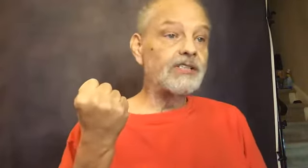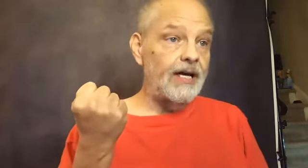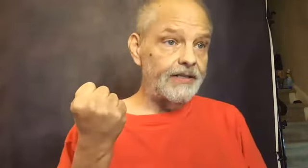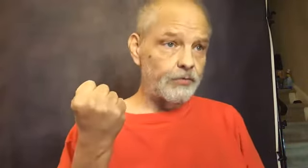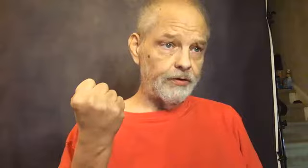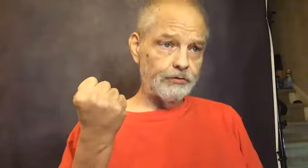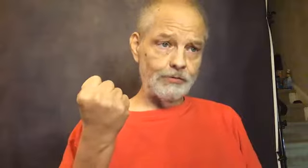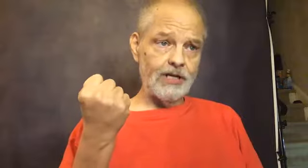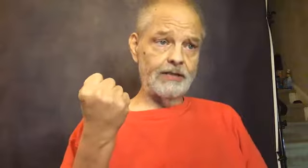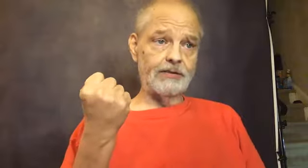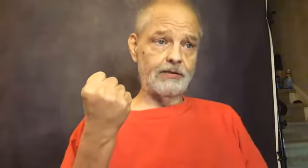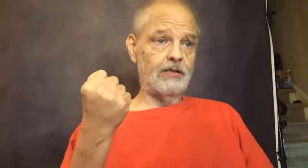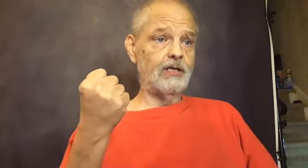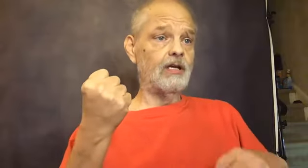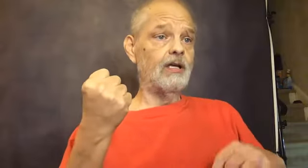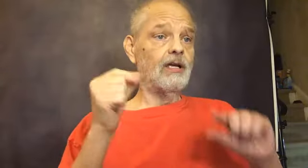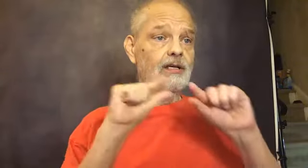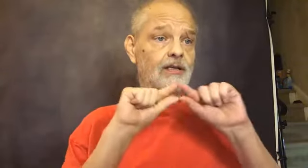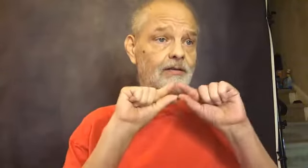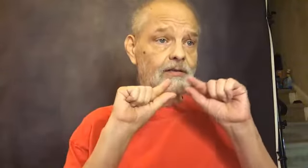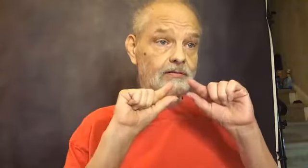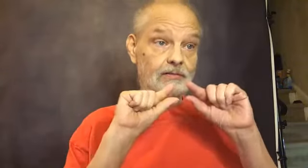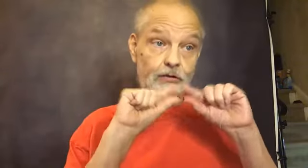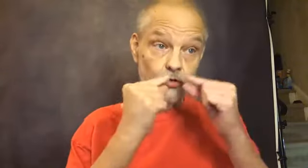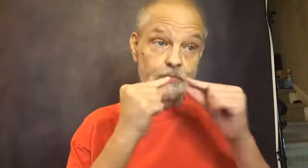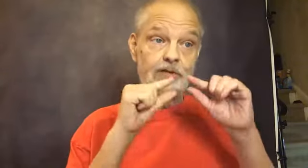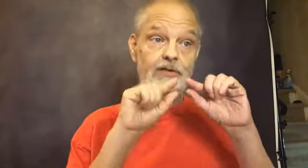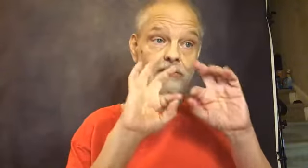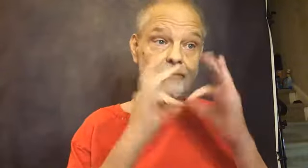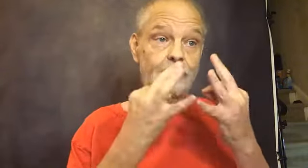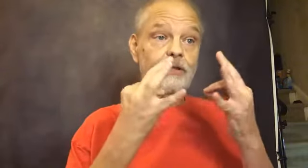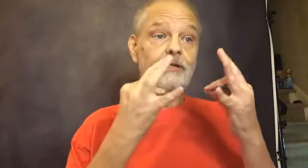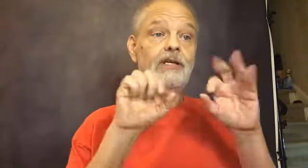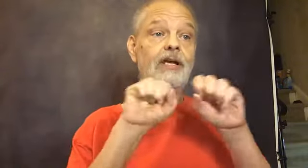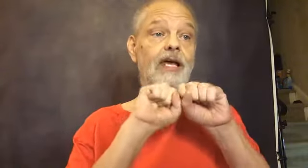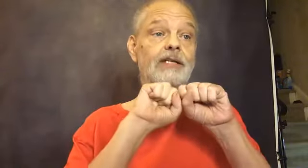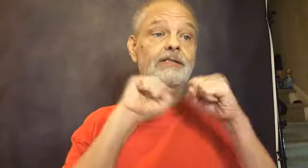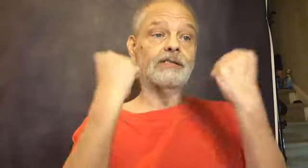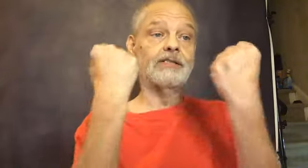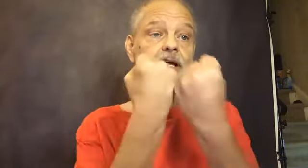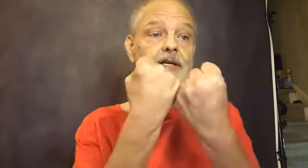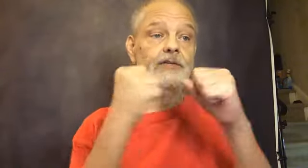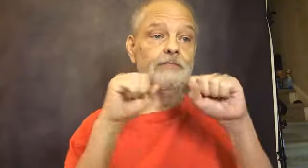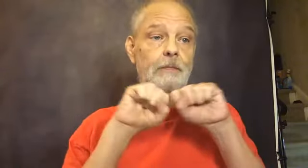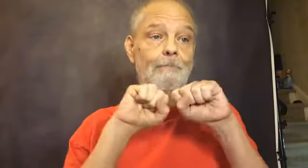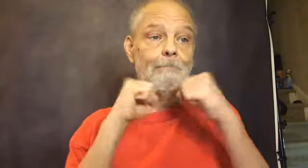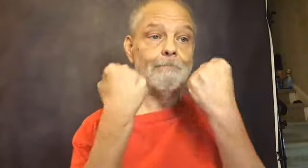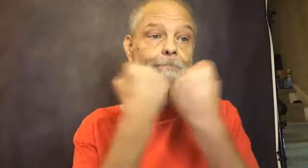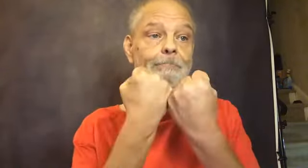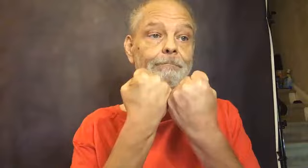Society is one of those group signs, like group, family, S, society.